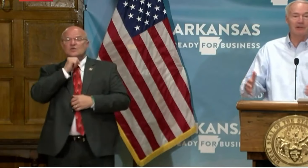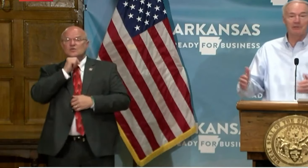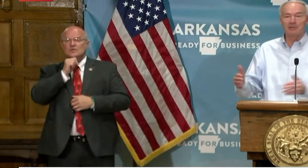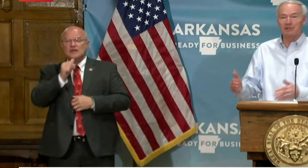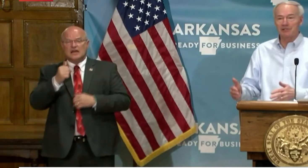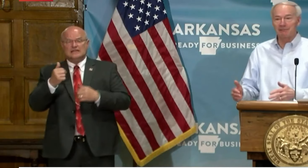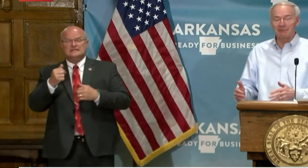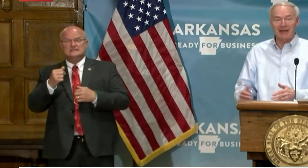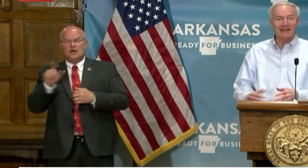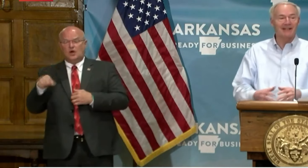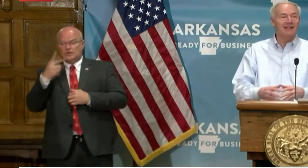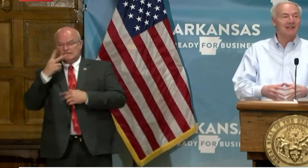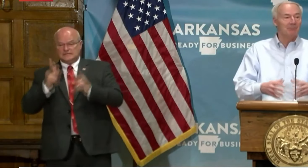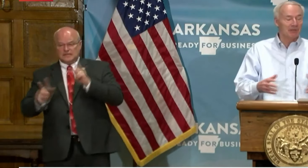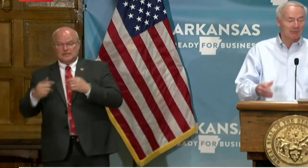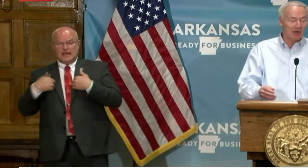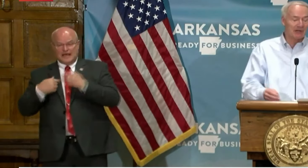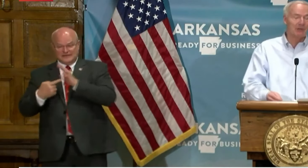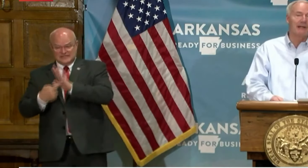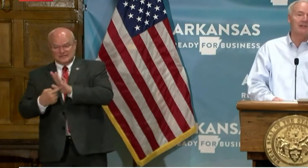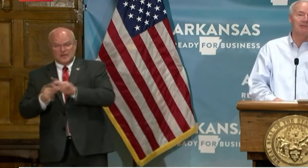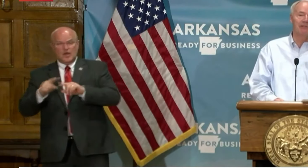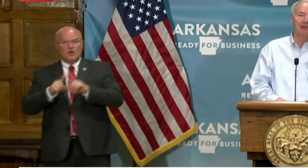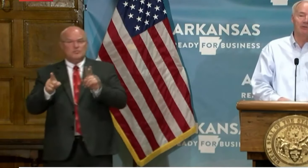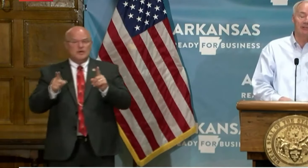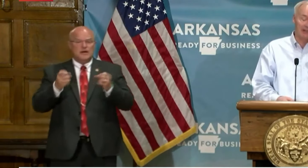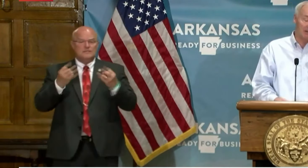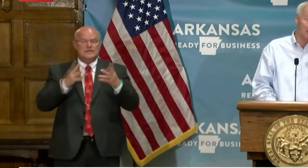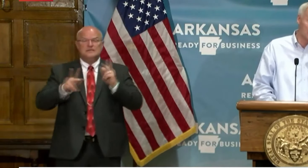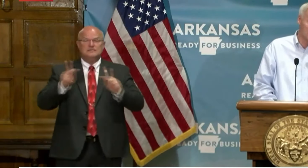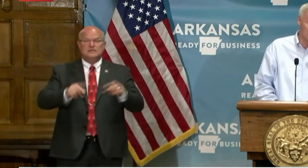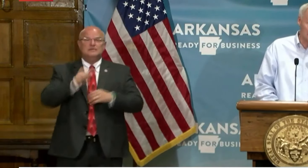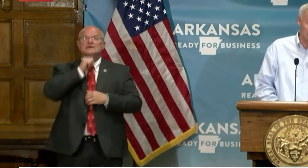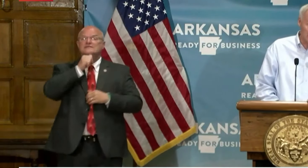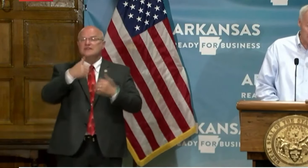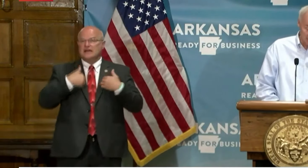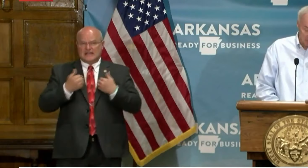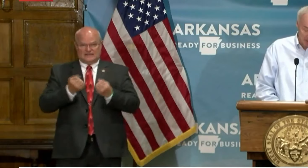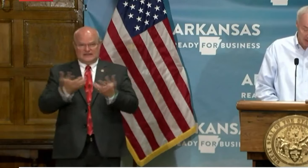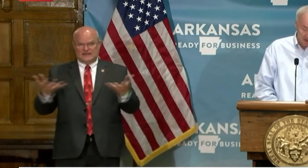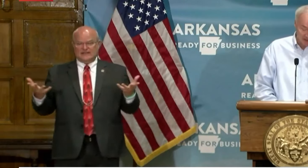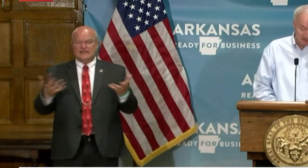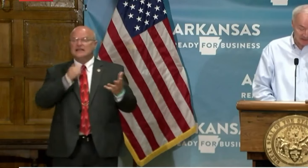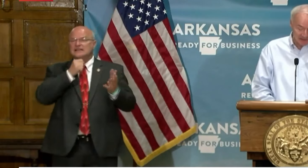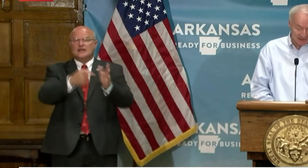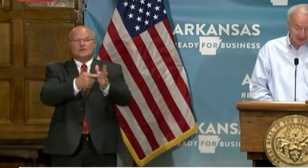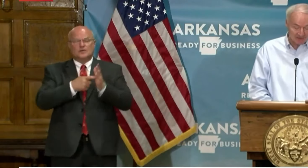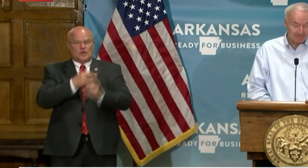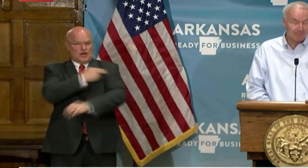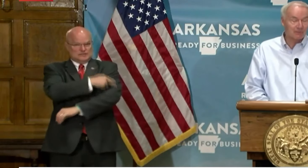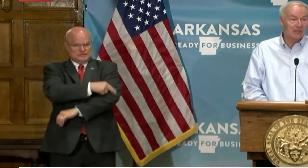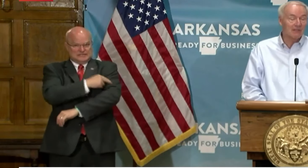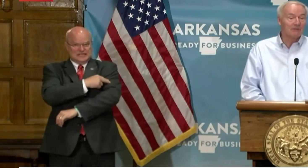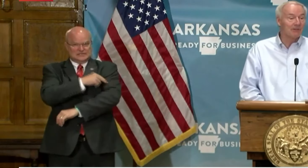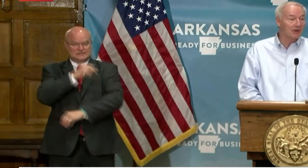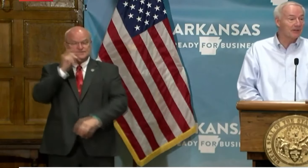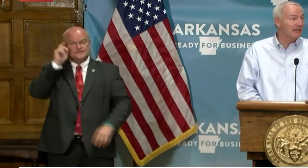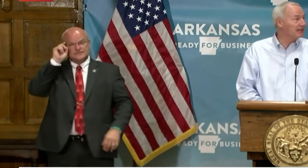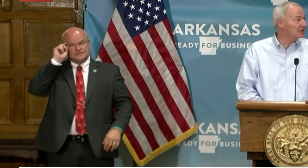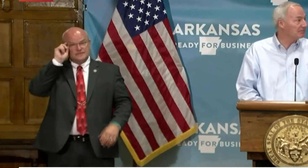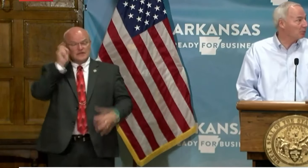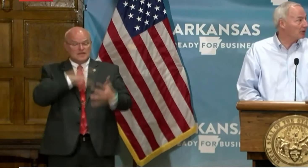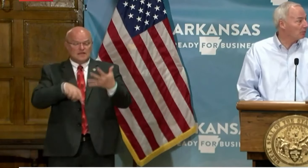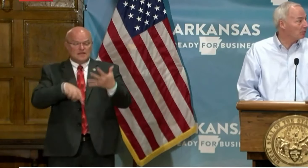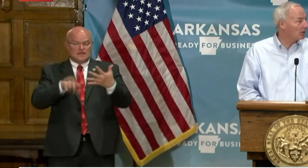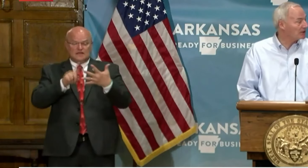catching only those that are symptomatic, but a broader range of those that will ultimately not require hospitalization. The third